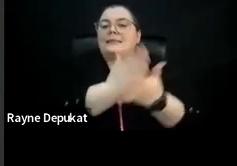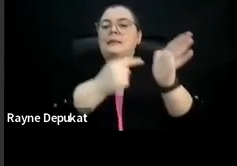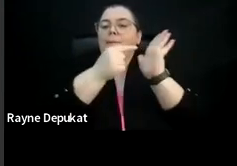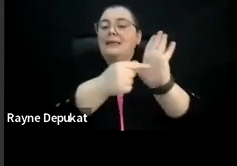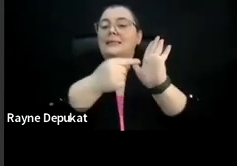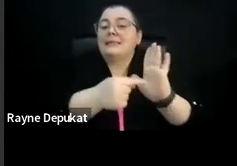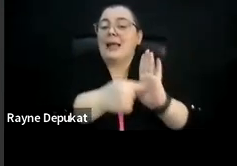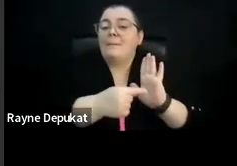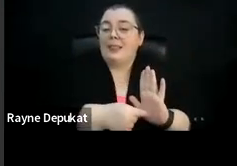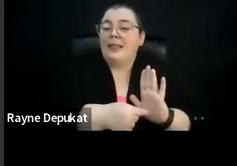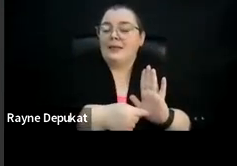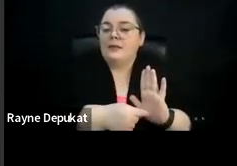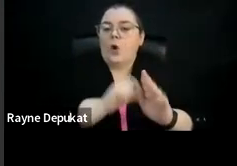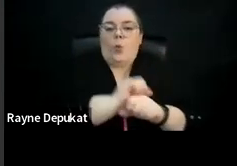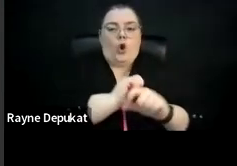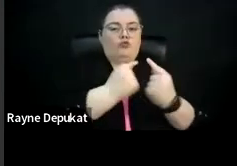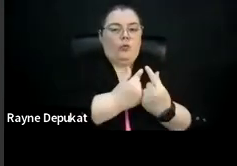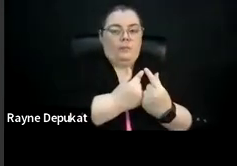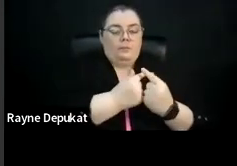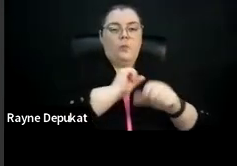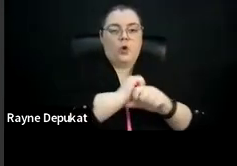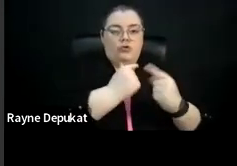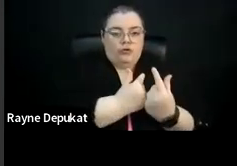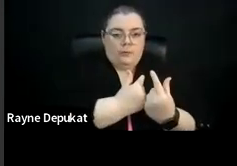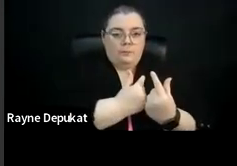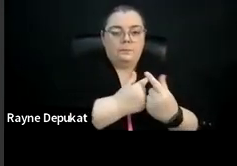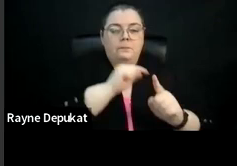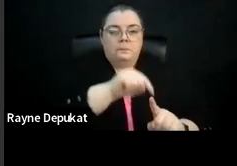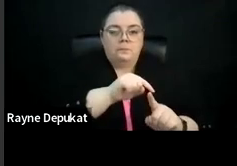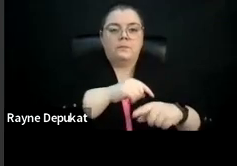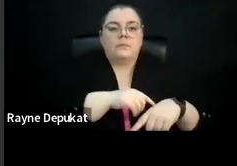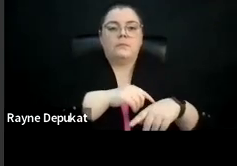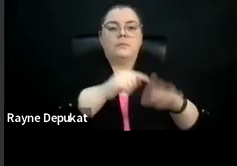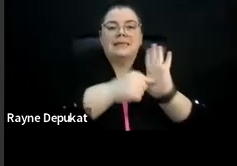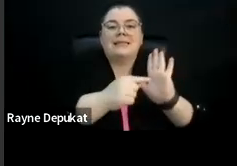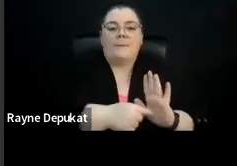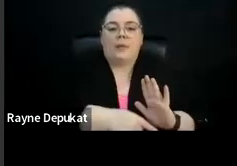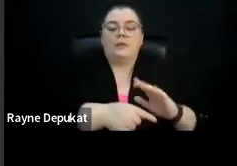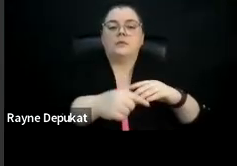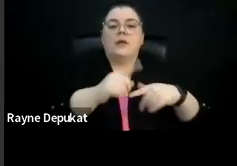We had a group discussion about just putting some examples in there from our group.